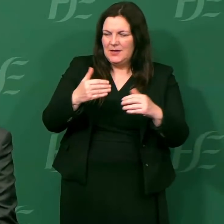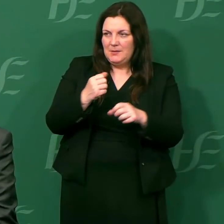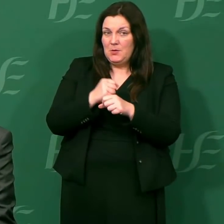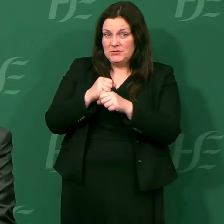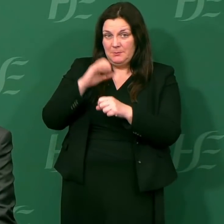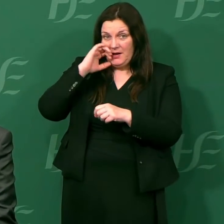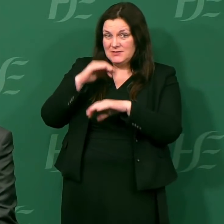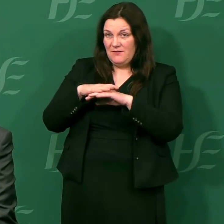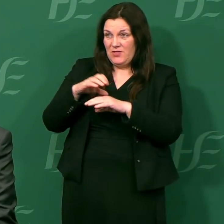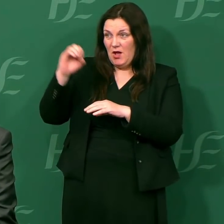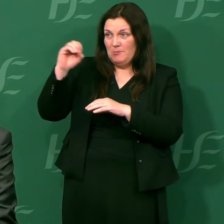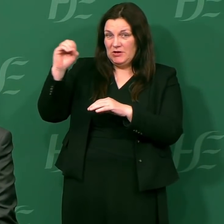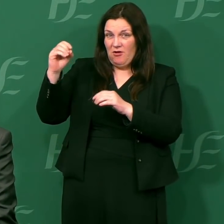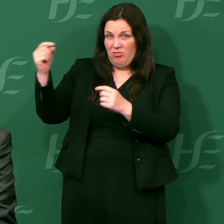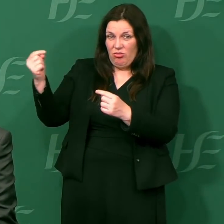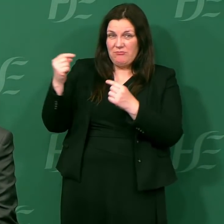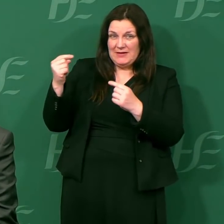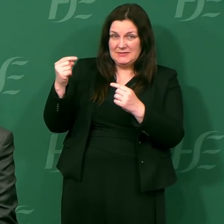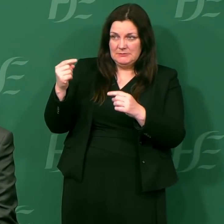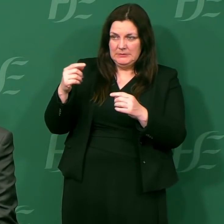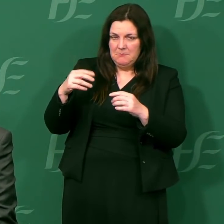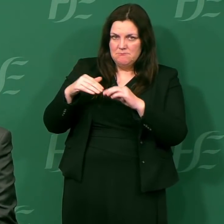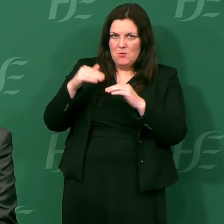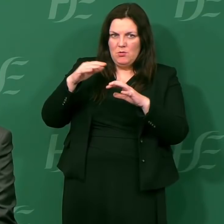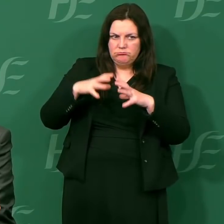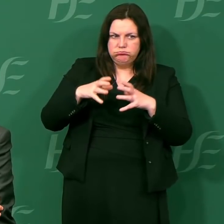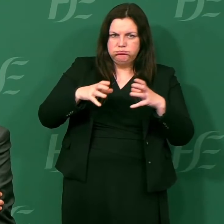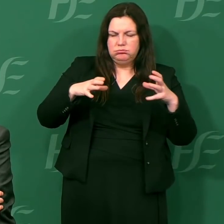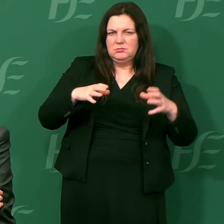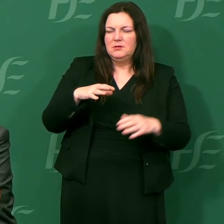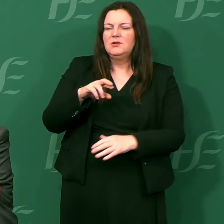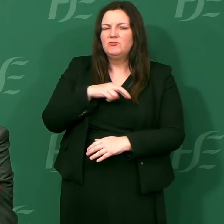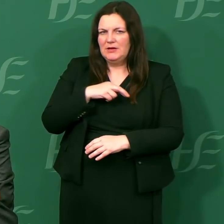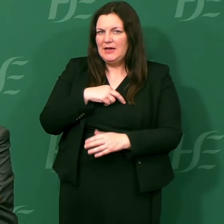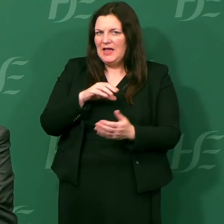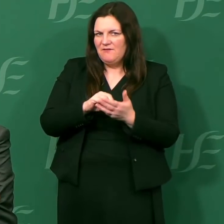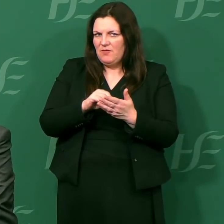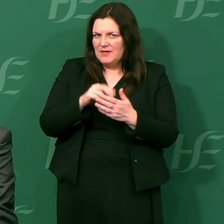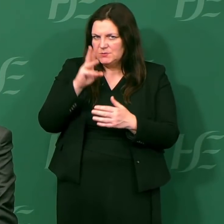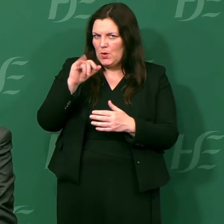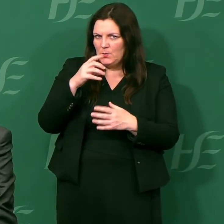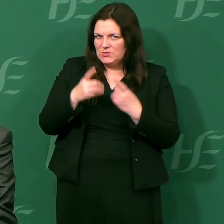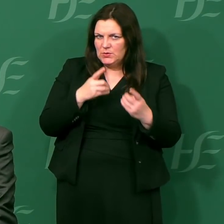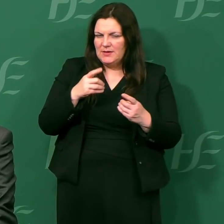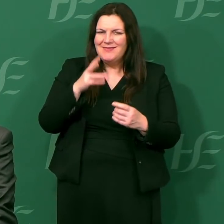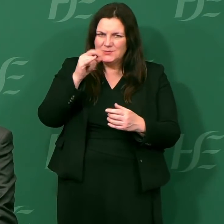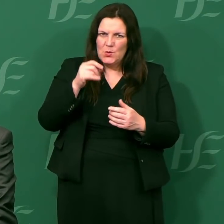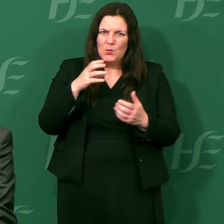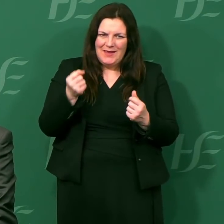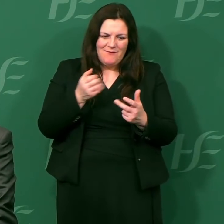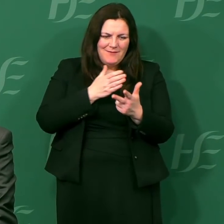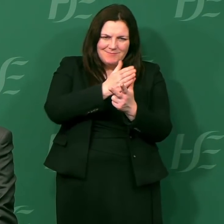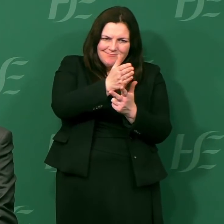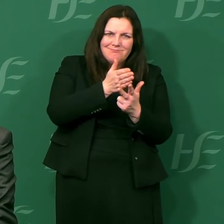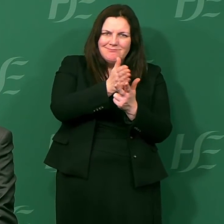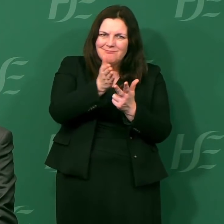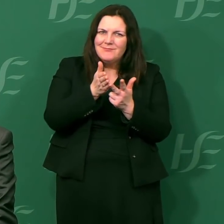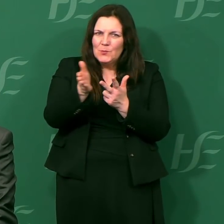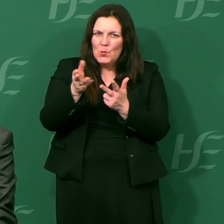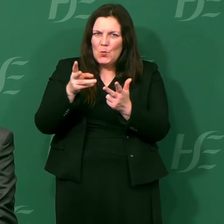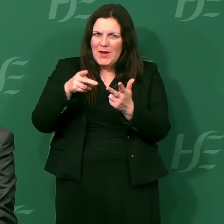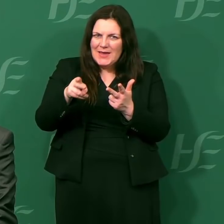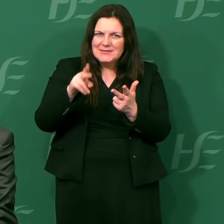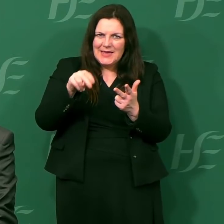threat. That's exactly what we're trying to do, and that's why I was drawing the comparison, and Damien has done it again. There are multiple channels now which people can come